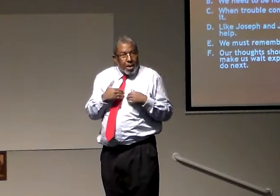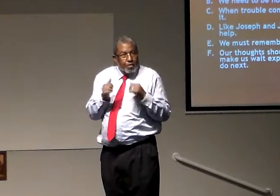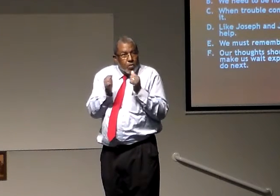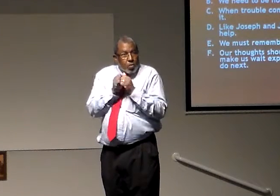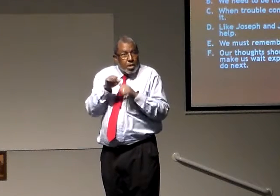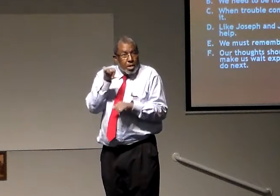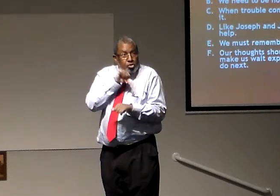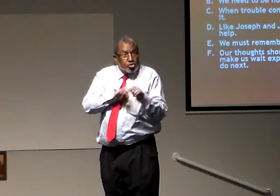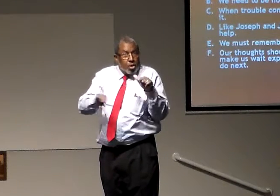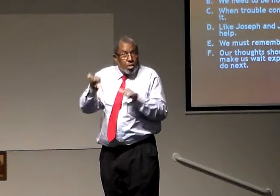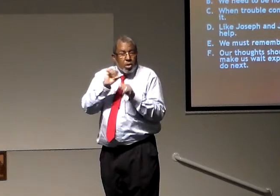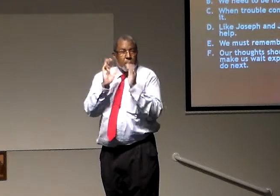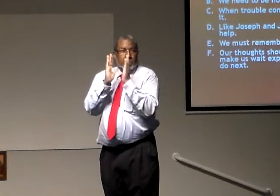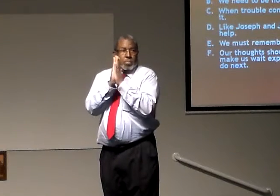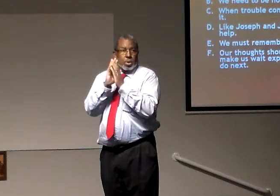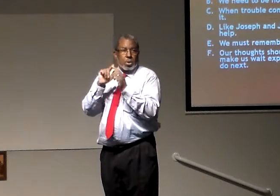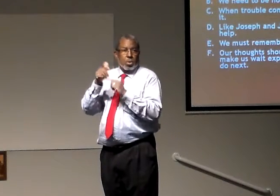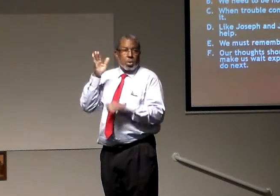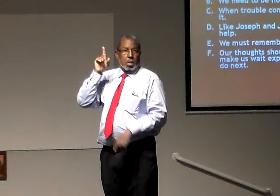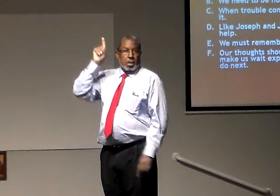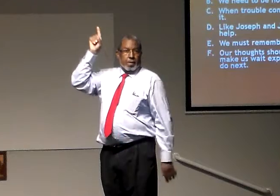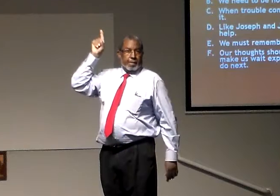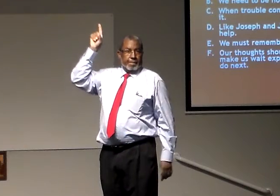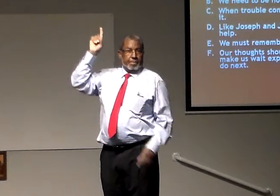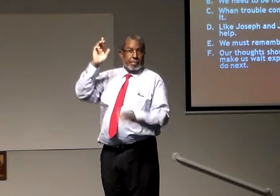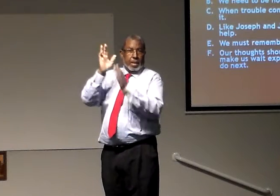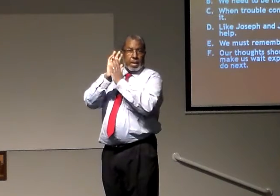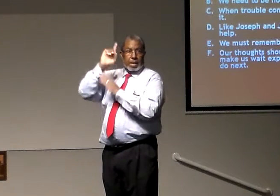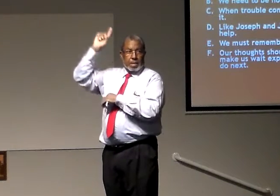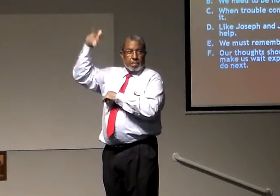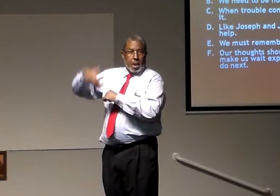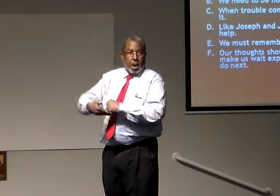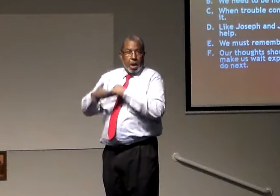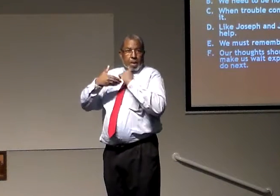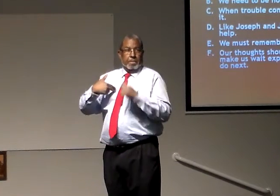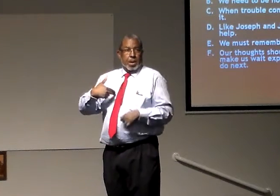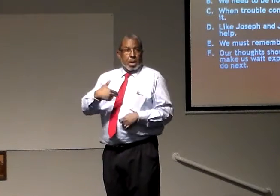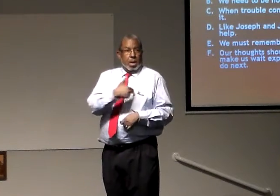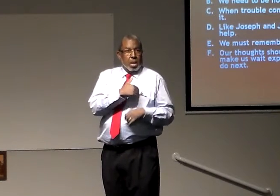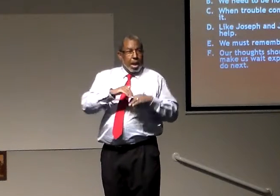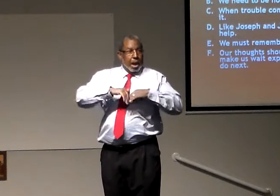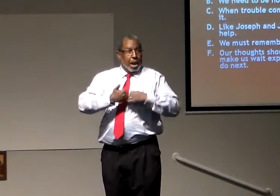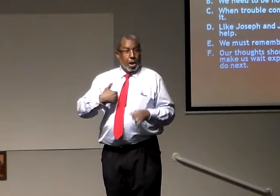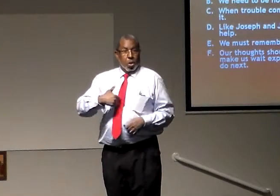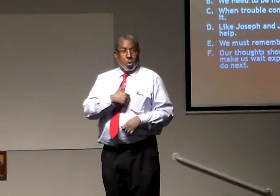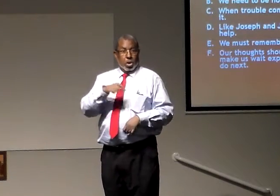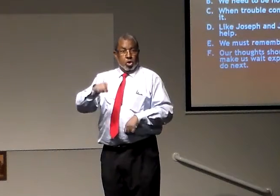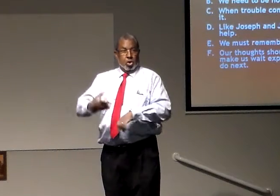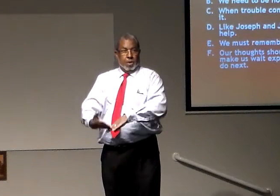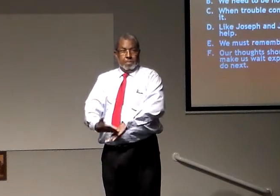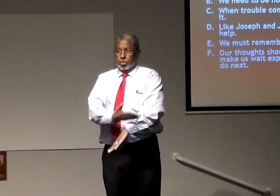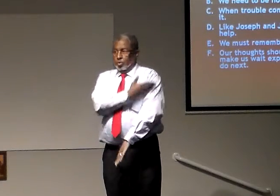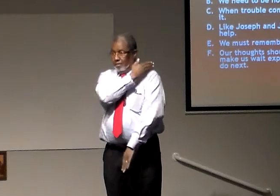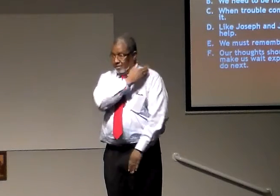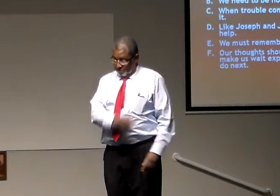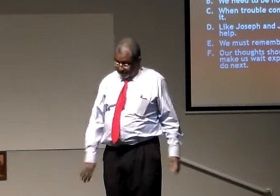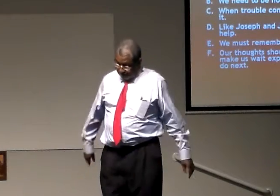Like our brother with the fellowship and brothers and sisters, we need to do that. God will help us. How to